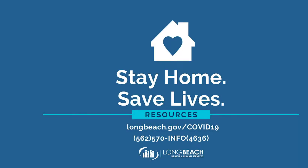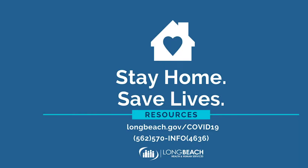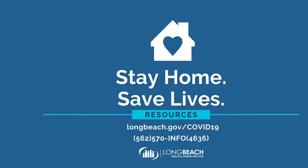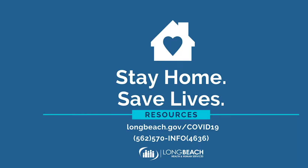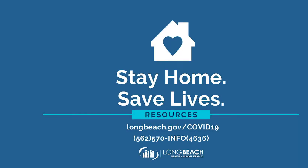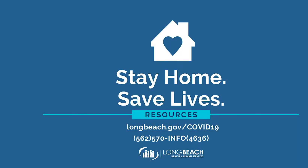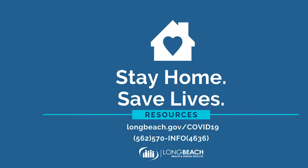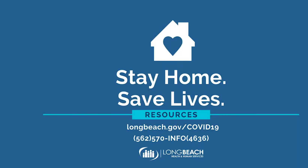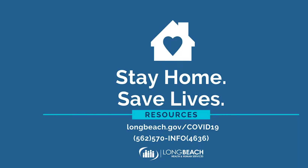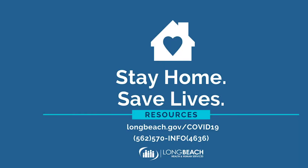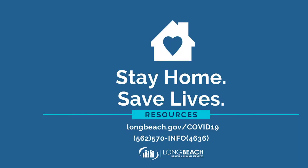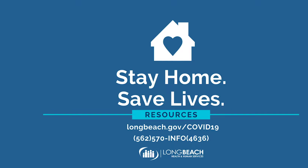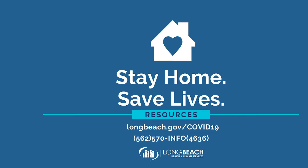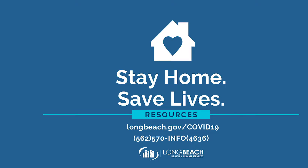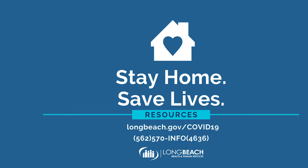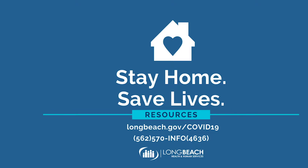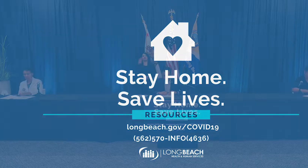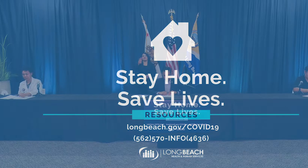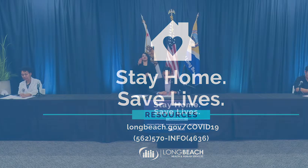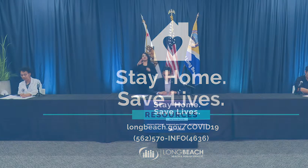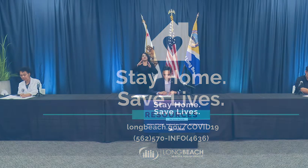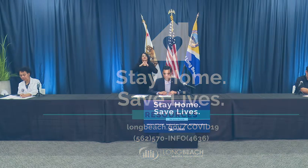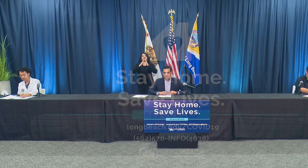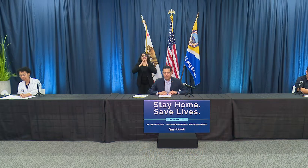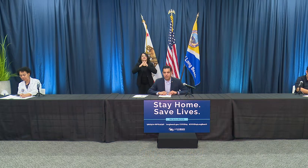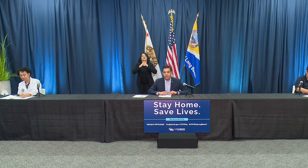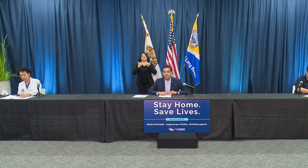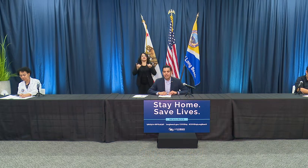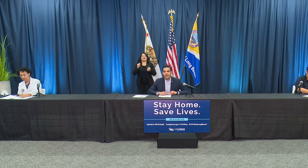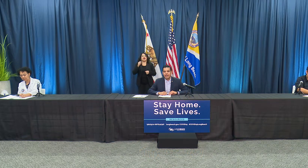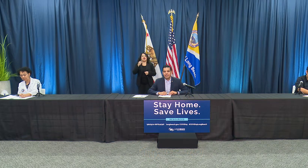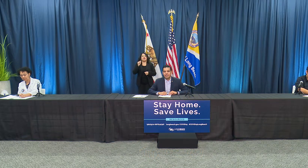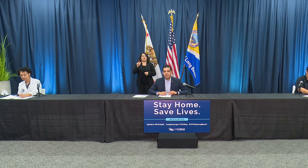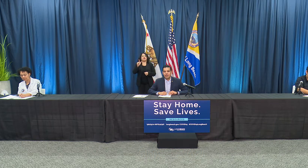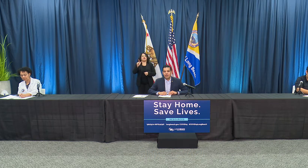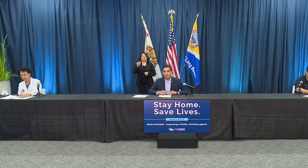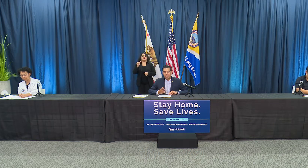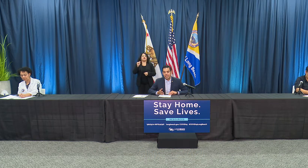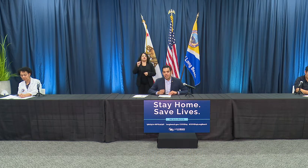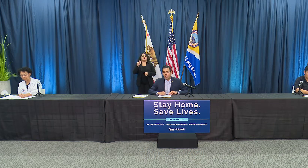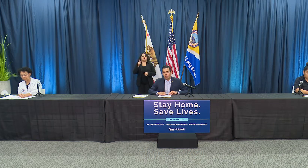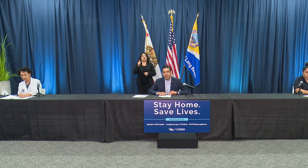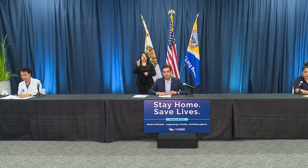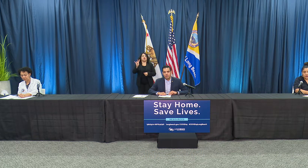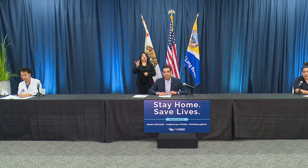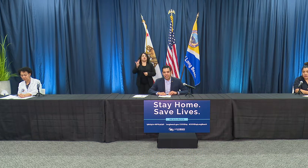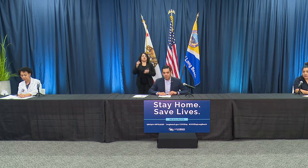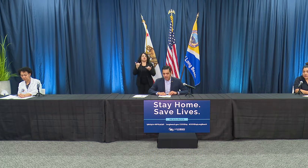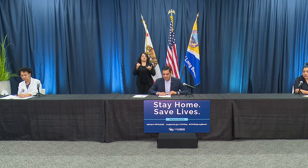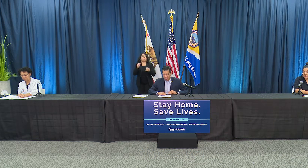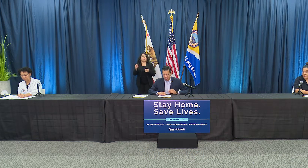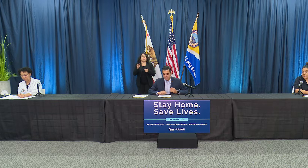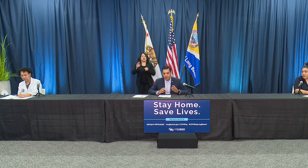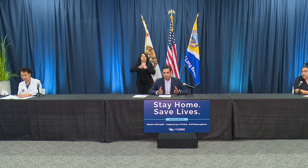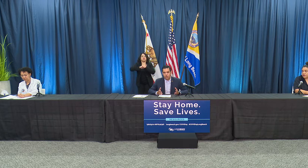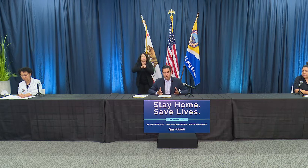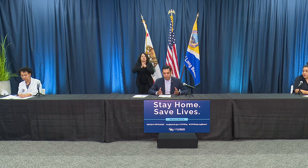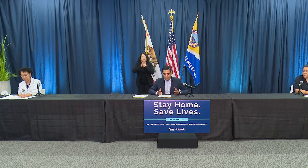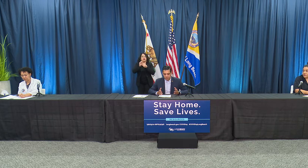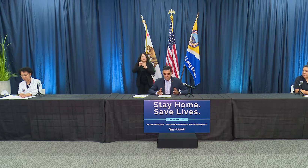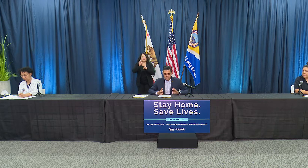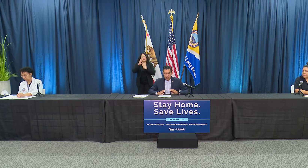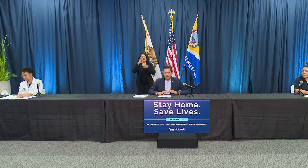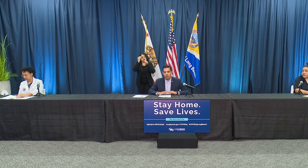Hey, Long Beach and community. Today is April the 27th. It's a Monday, and I want to just begin by giving everyone